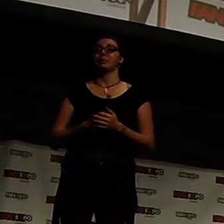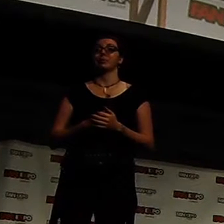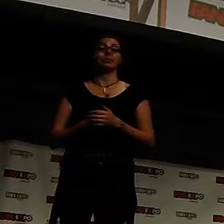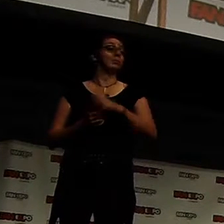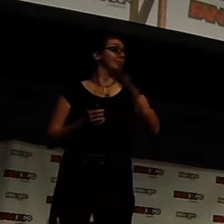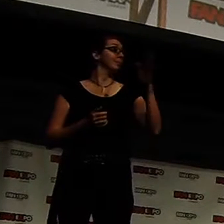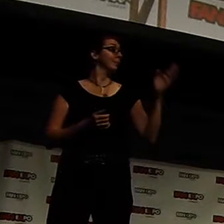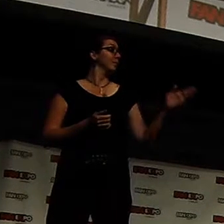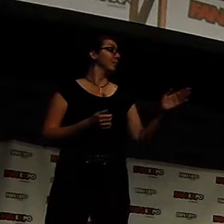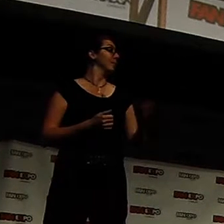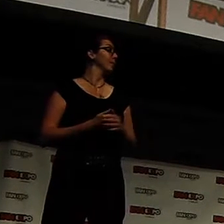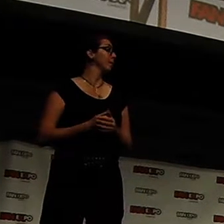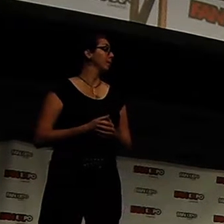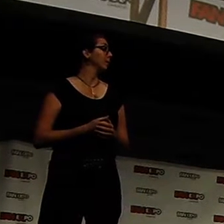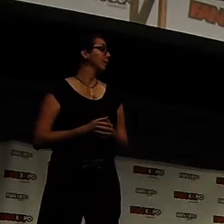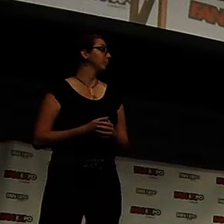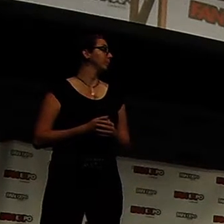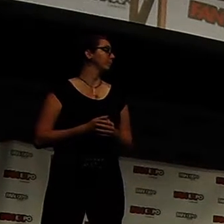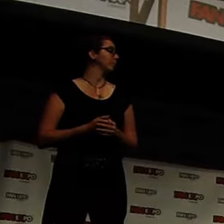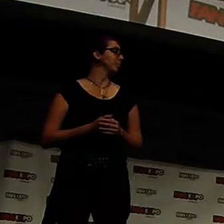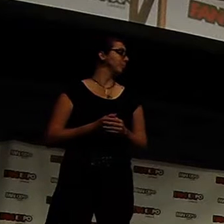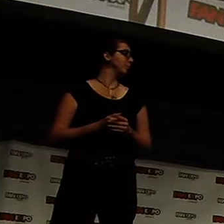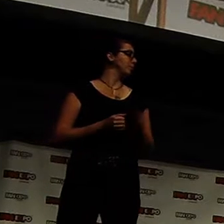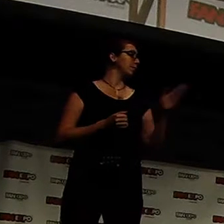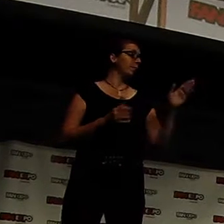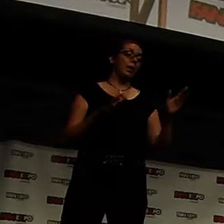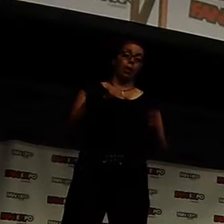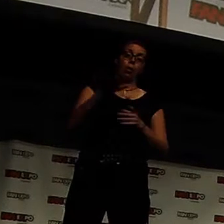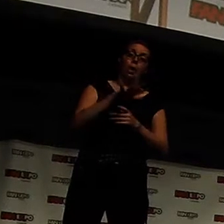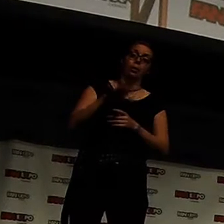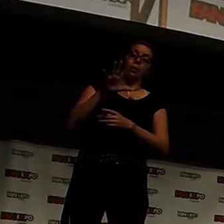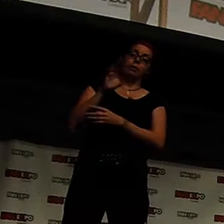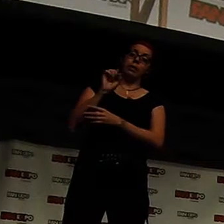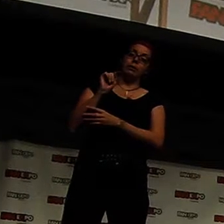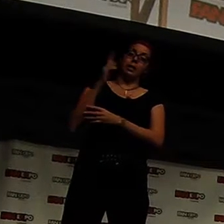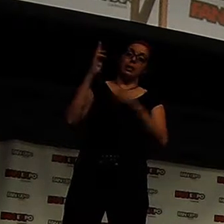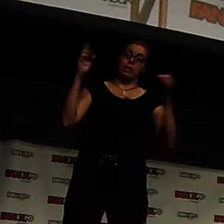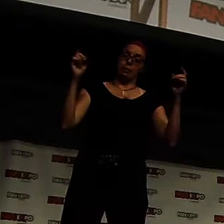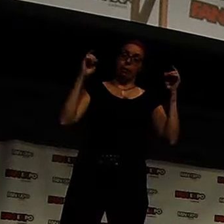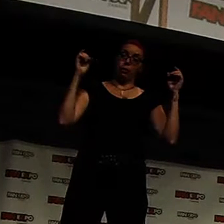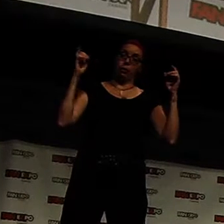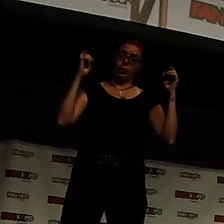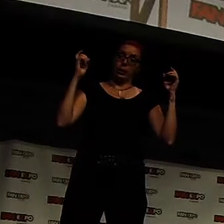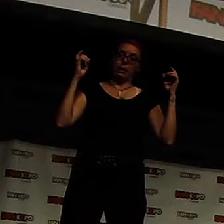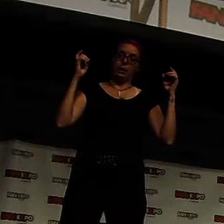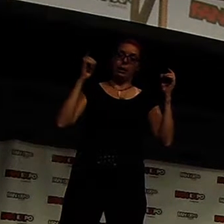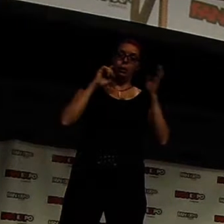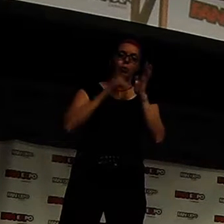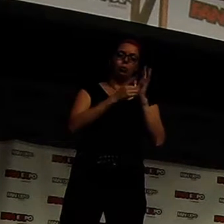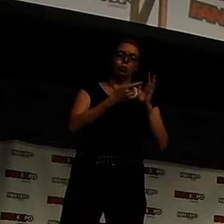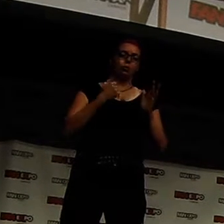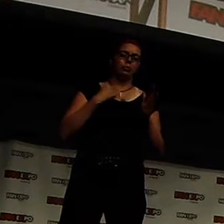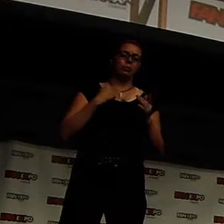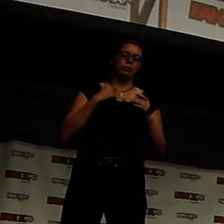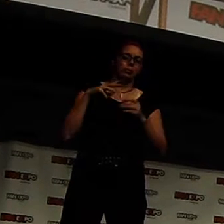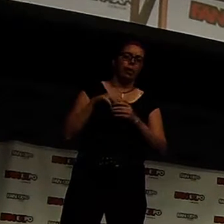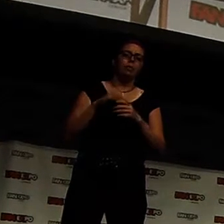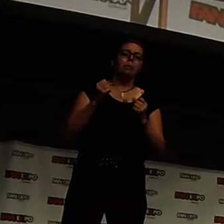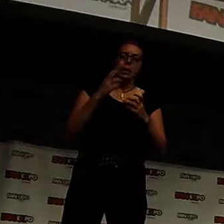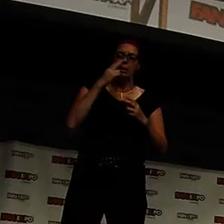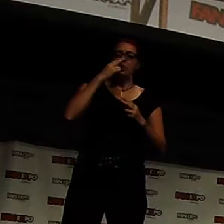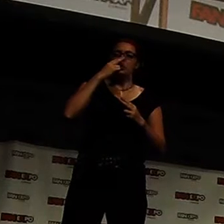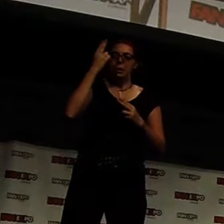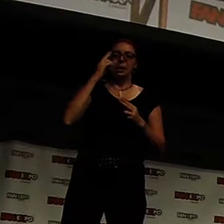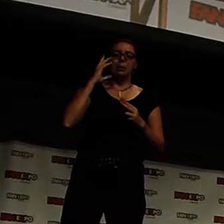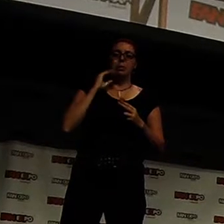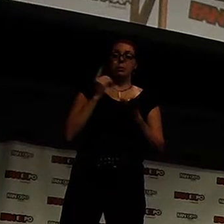Jenna. Around the 50th, when with both doctors, you got to have some pretty unique experiences. You got to be part of Doctor with the Proms with